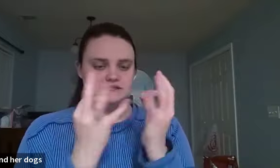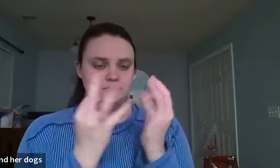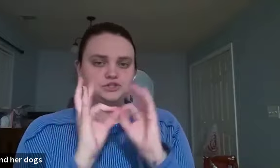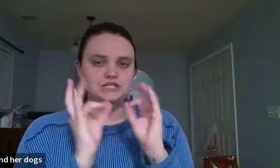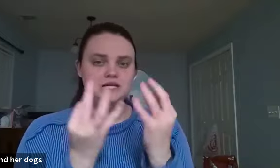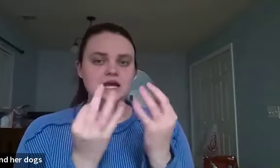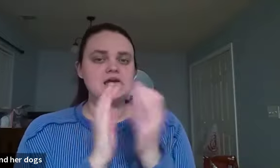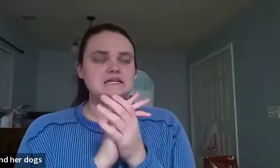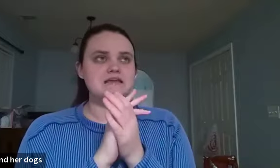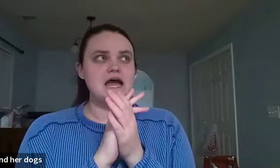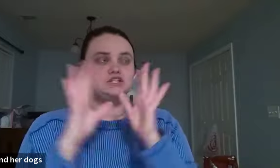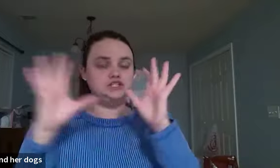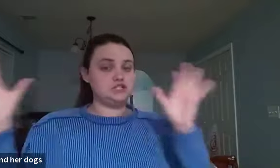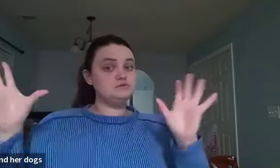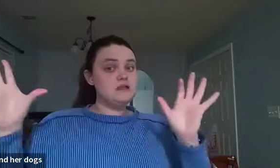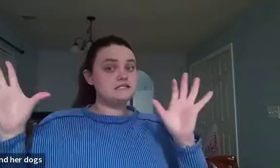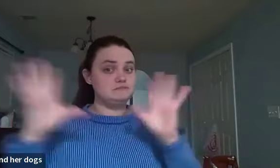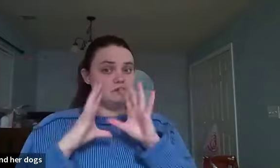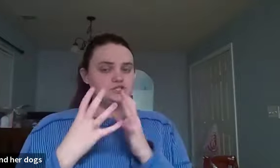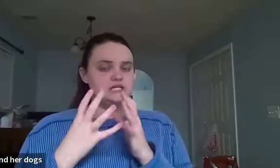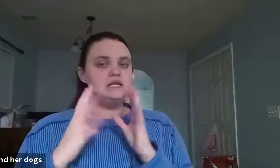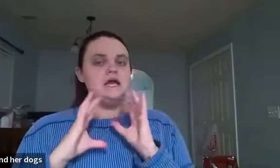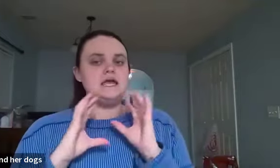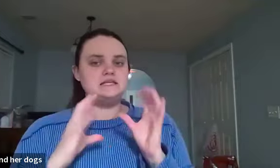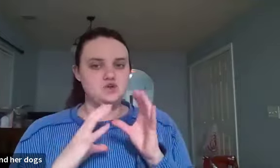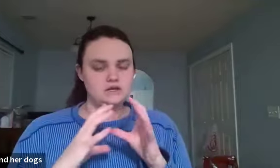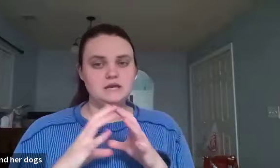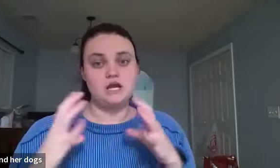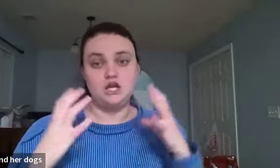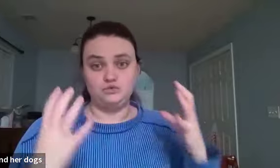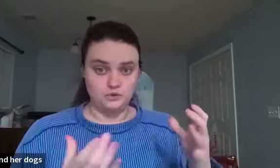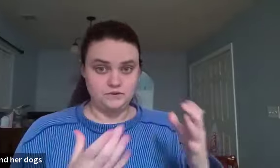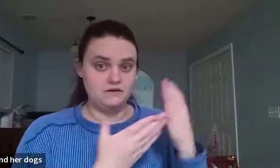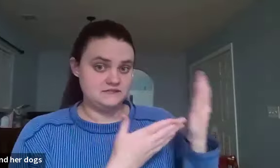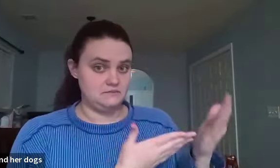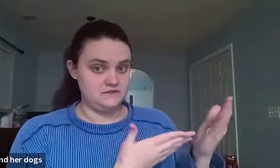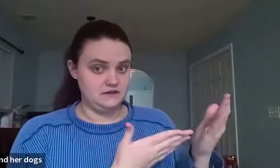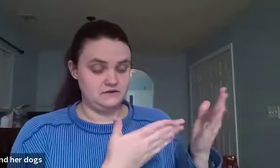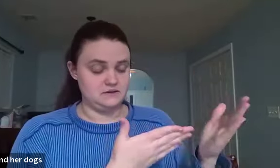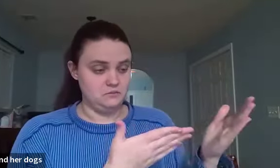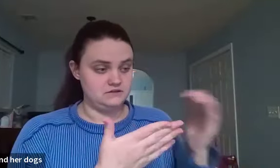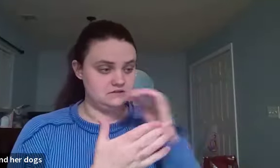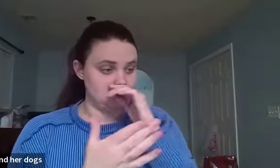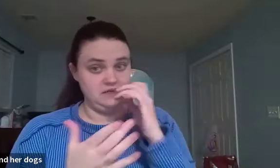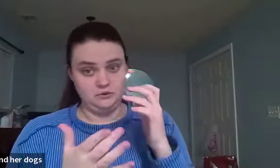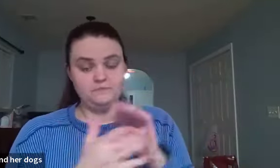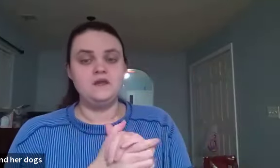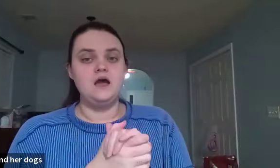this motion is that generalized motion is talking about a group of something, of someone's or people.